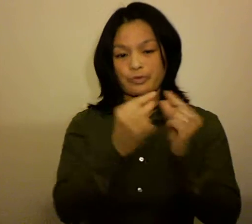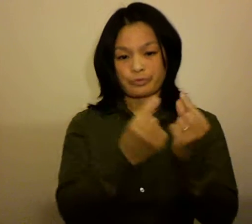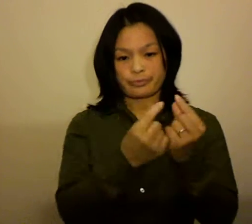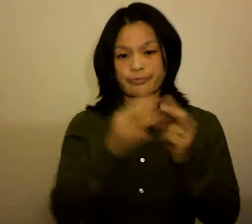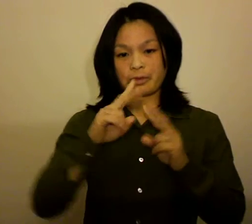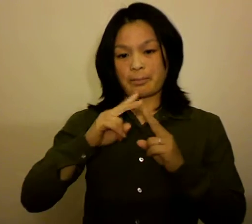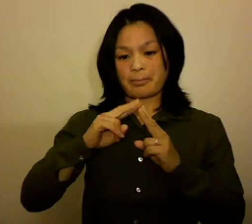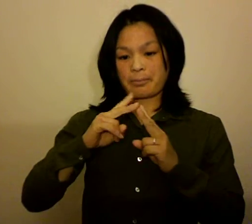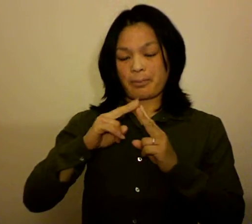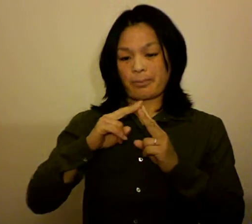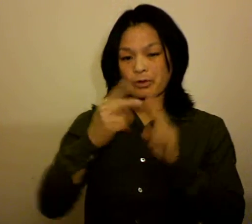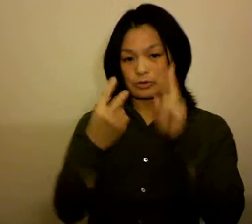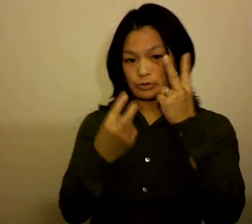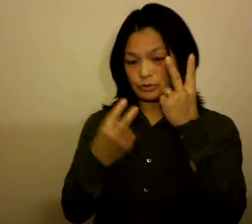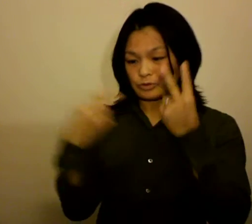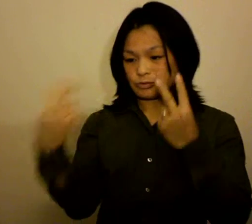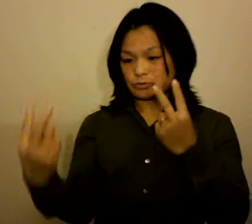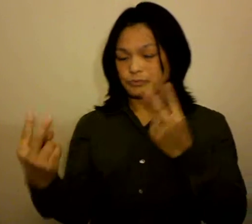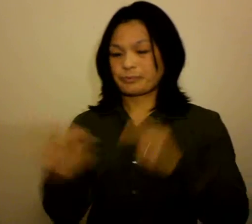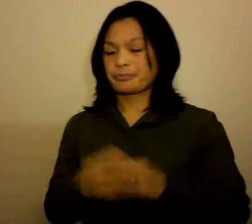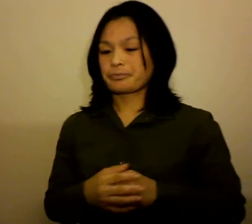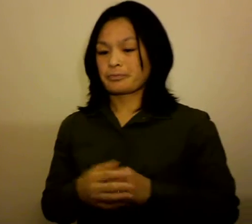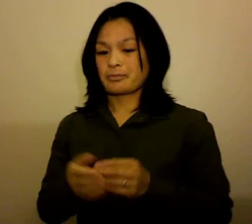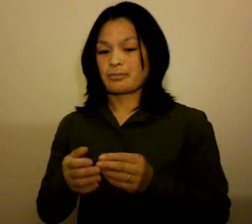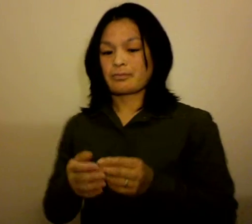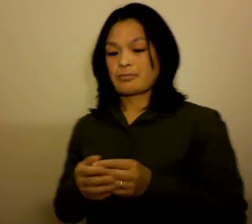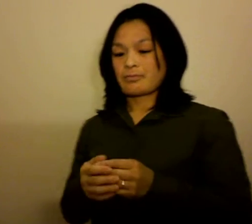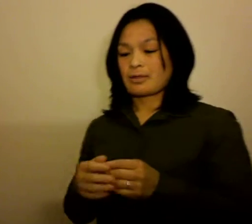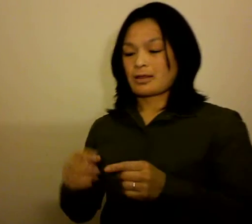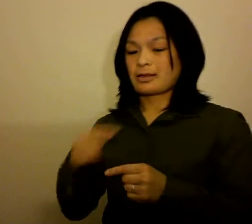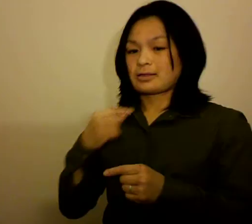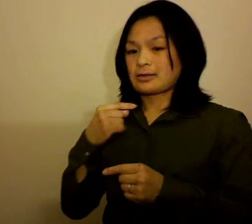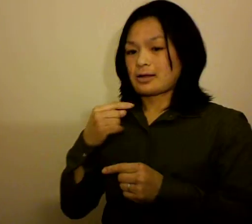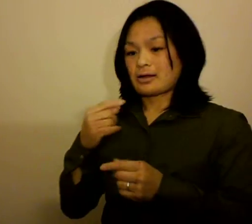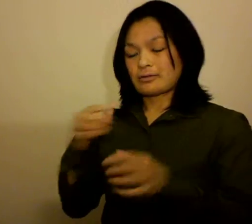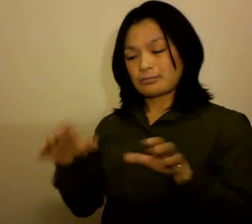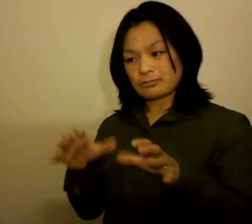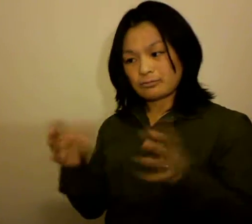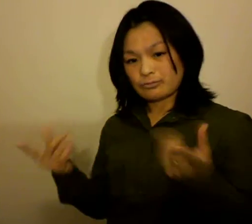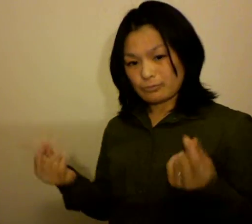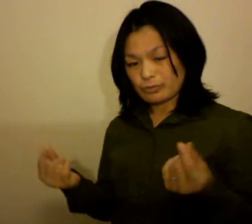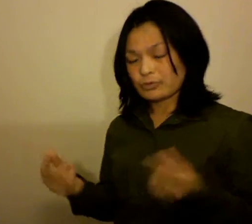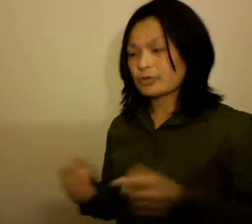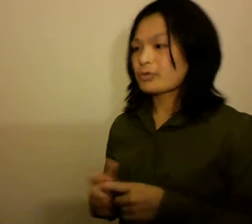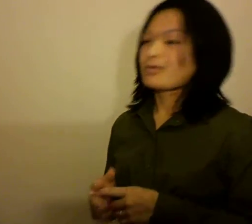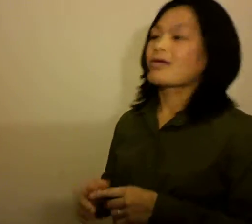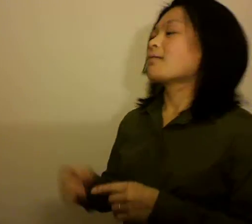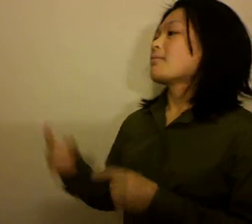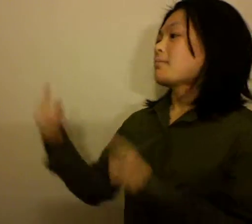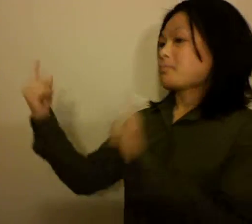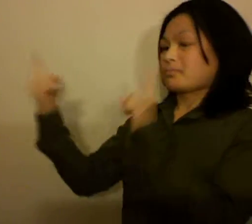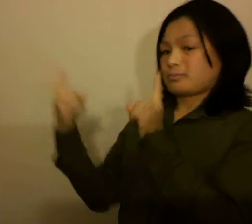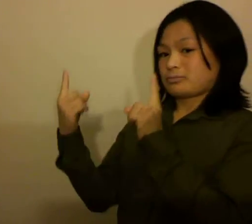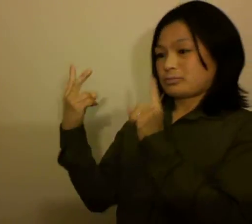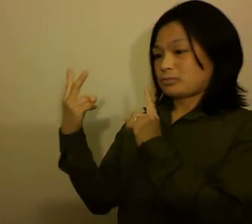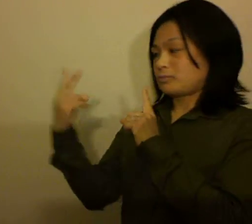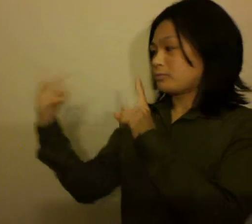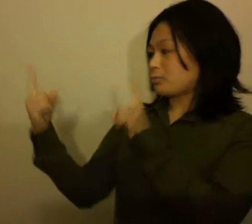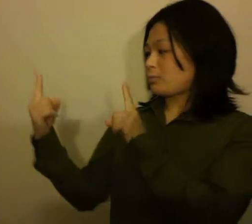partner. Now tell the partners to stand facing each other, however, on opposite sides of the room. Tell one